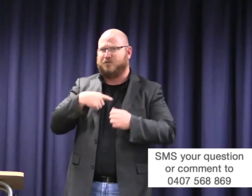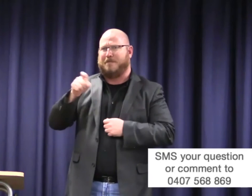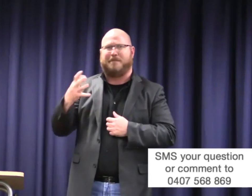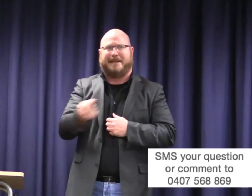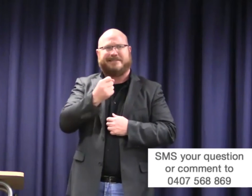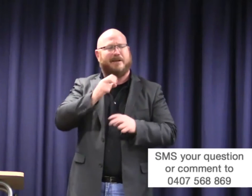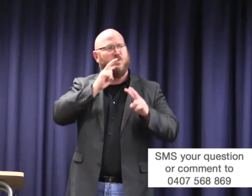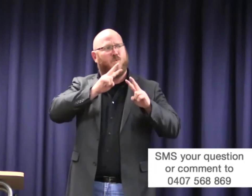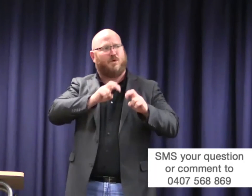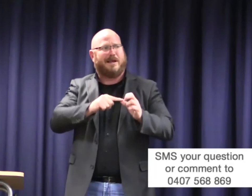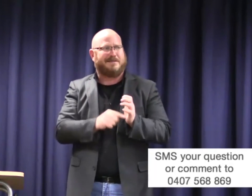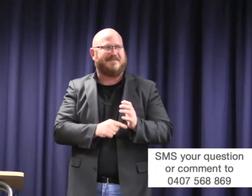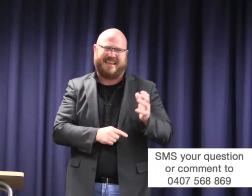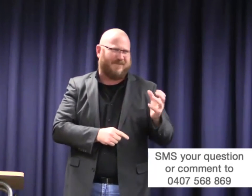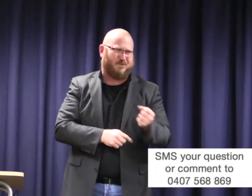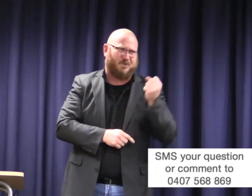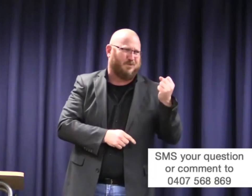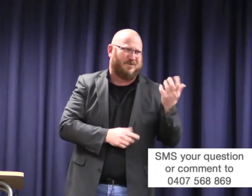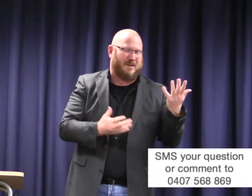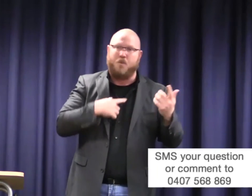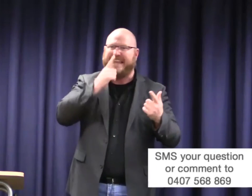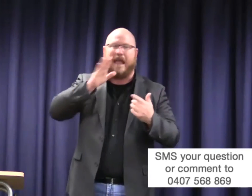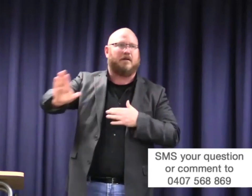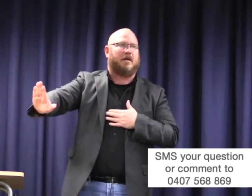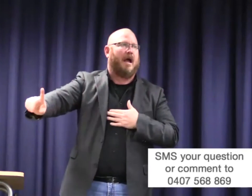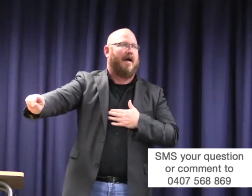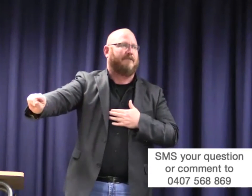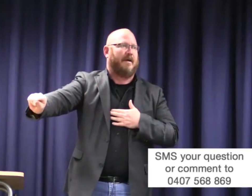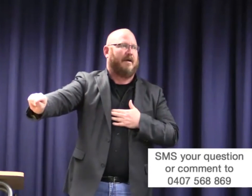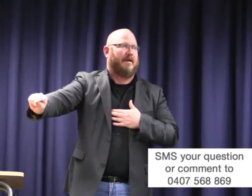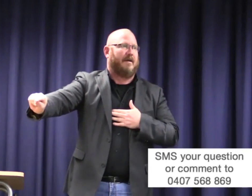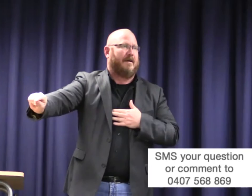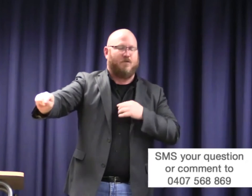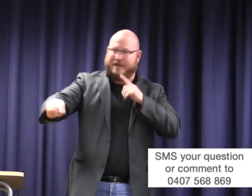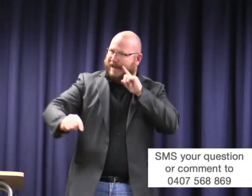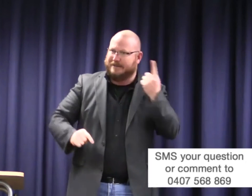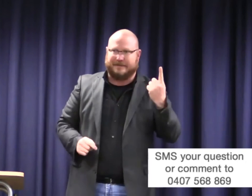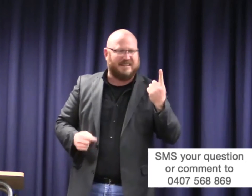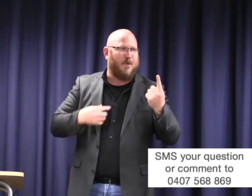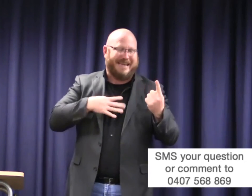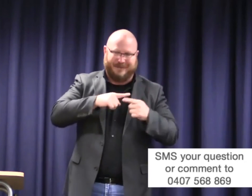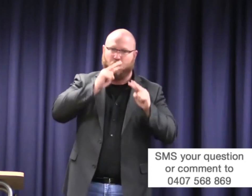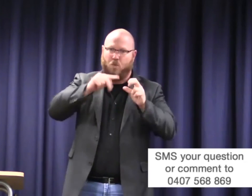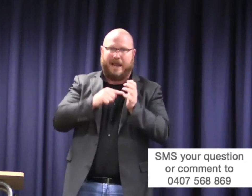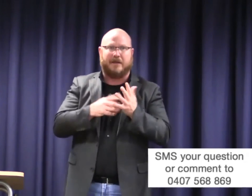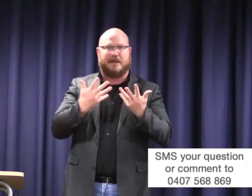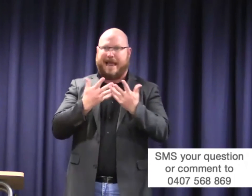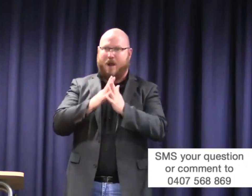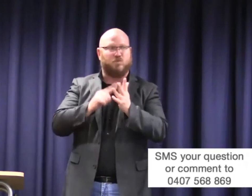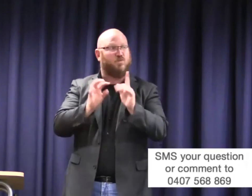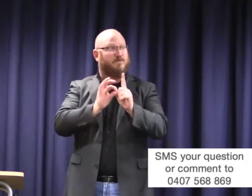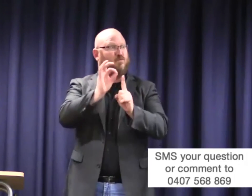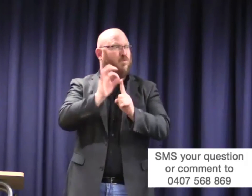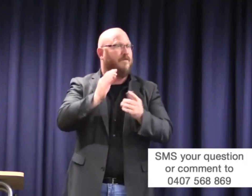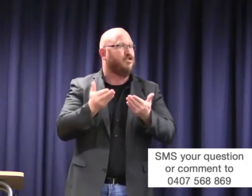VRI might seem like a sensible approach. That's something we need to look at. We can't just put on the back burner. We need